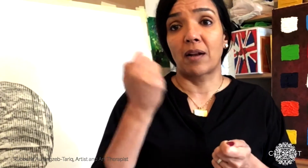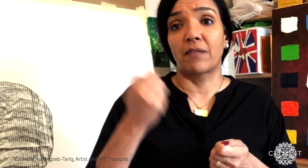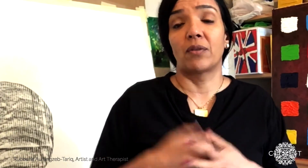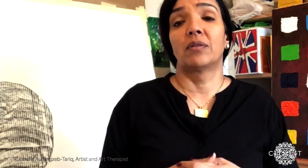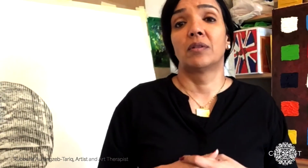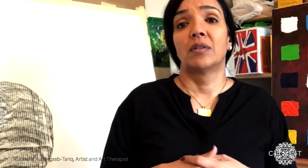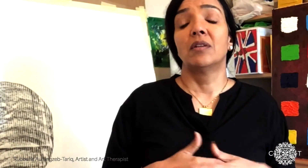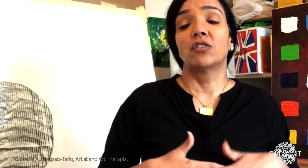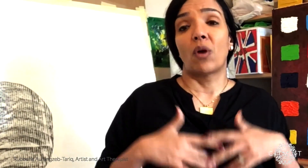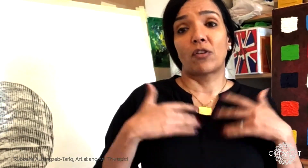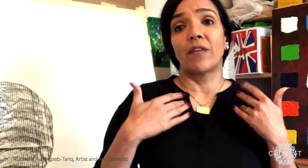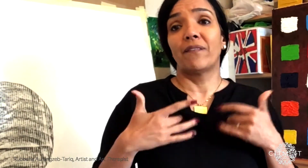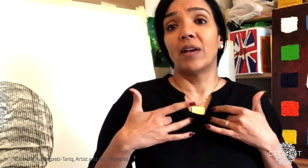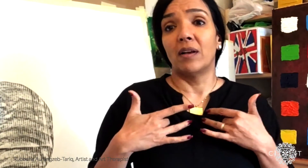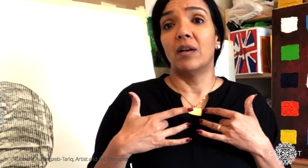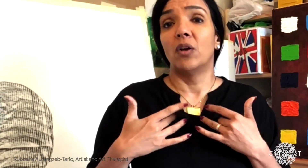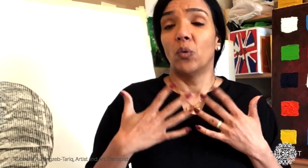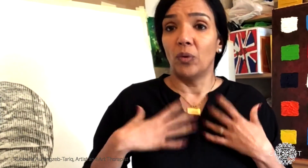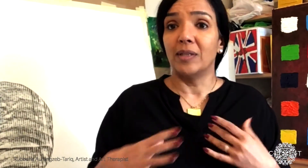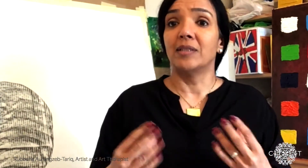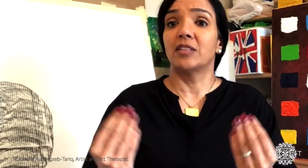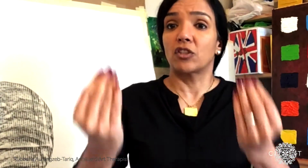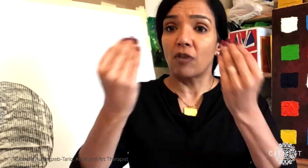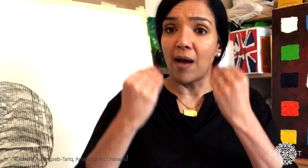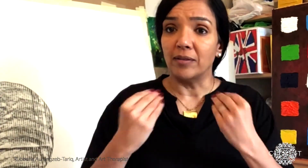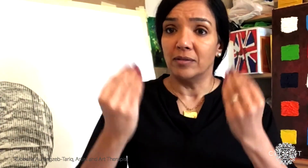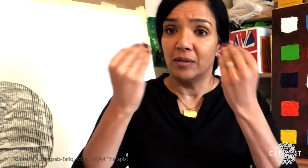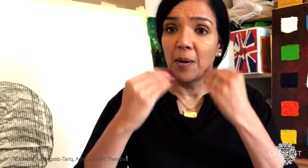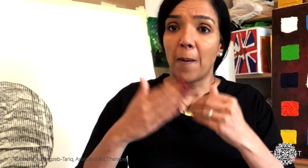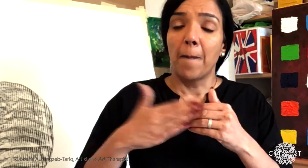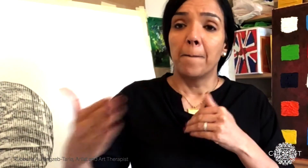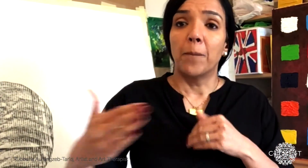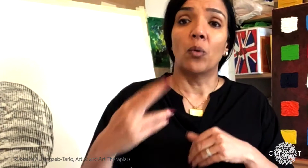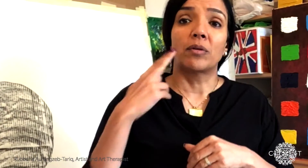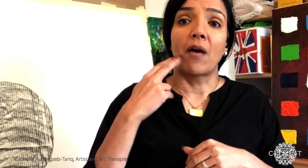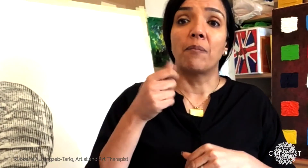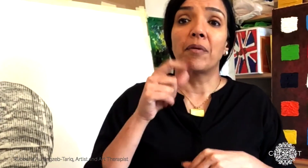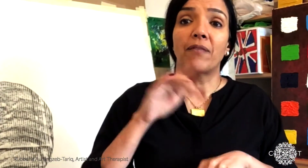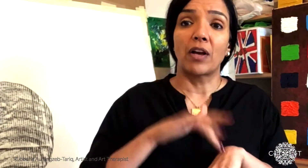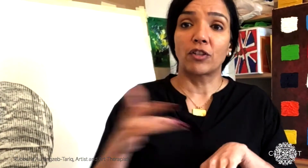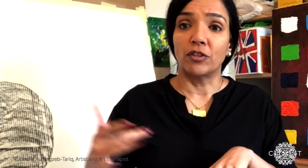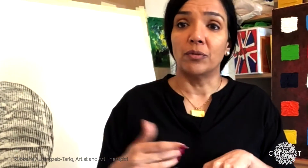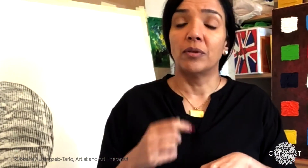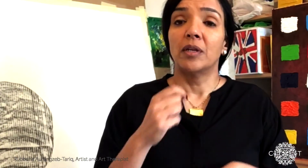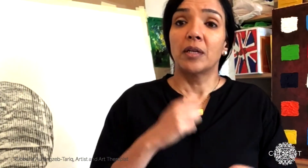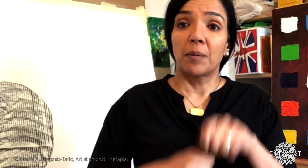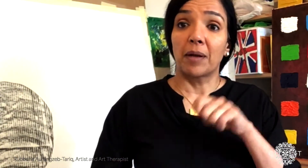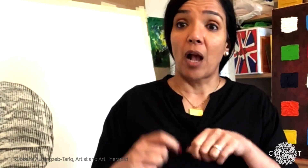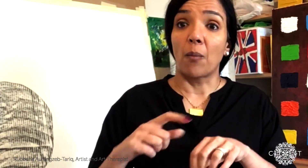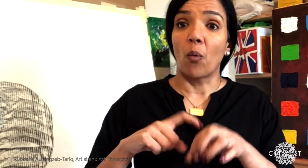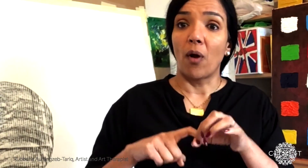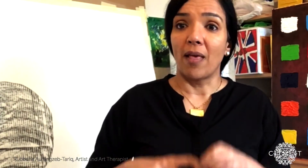successful. So I do feel we need to train more deaf professionals to become